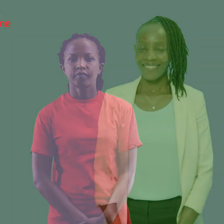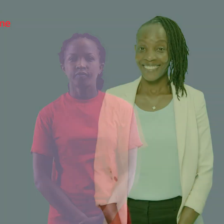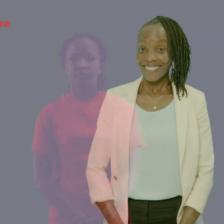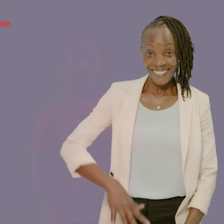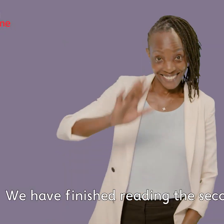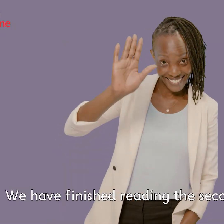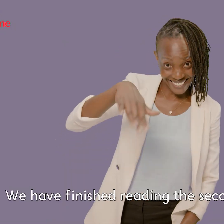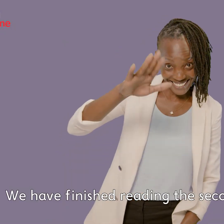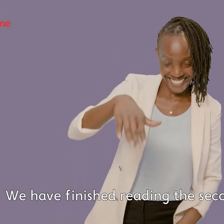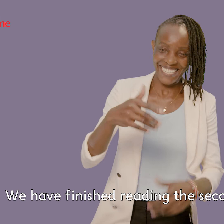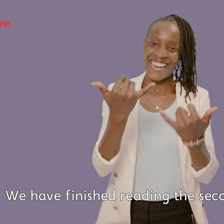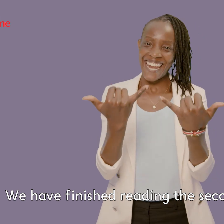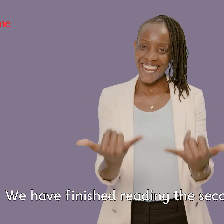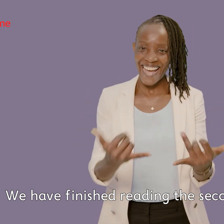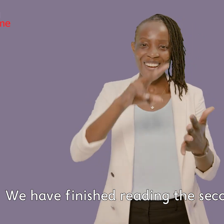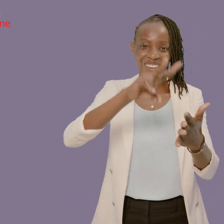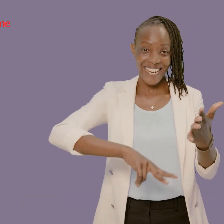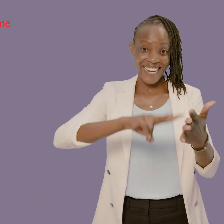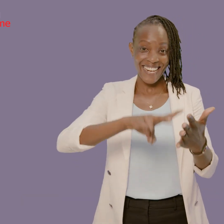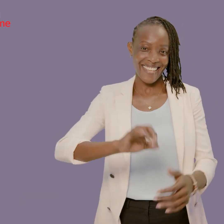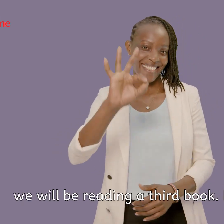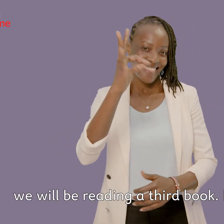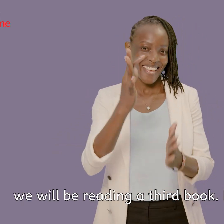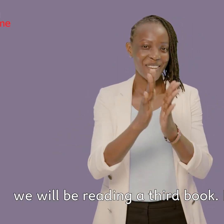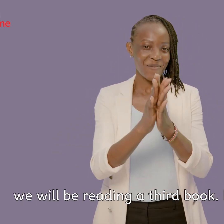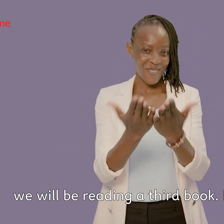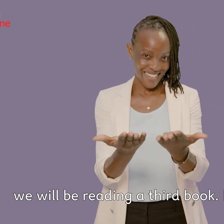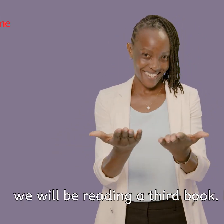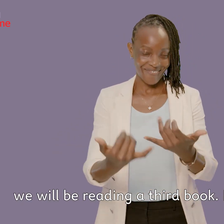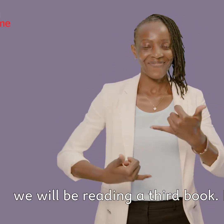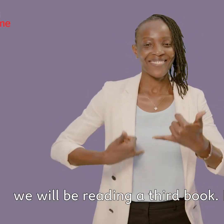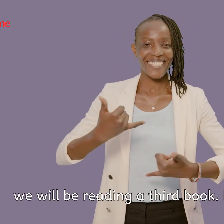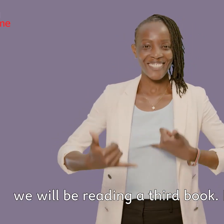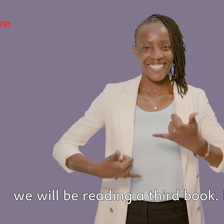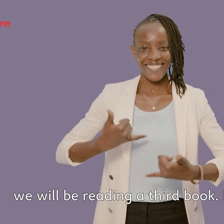We have finished reading the second book. We will be reading a third book. Enjoy.